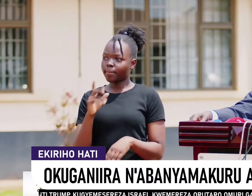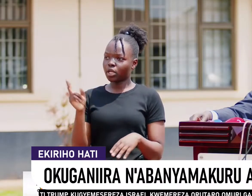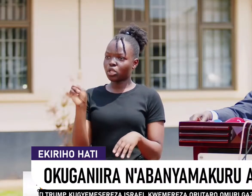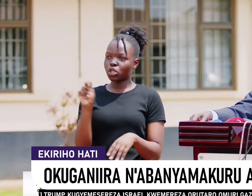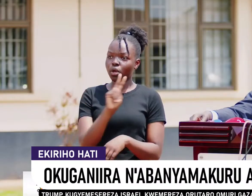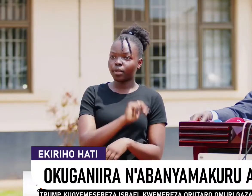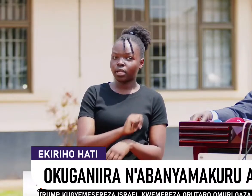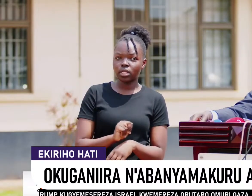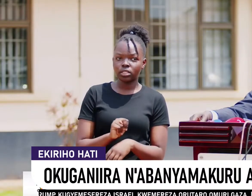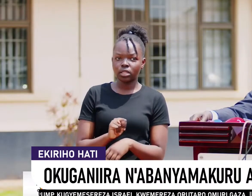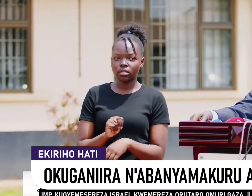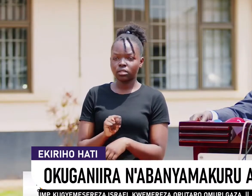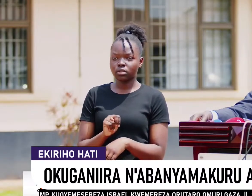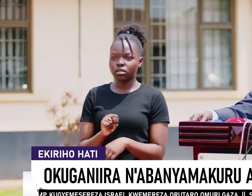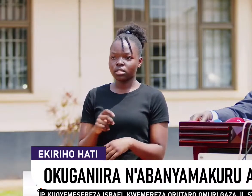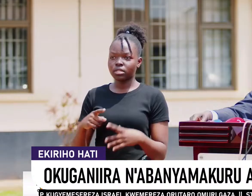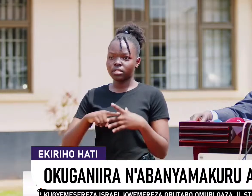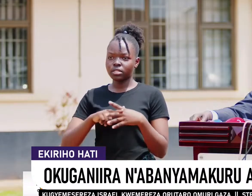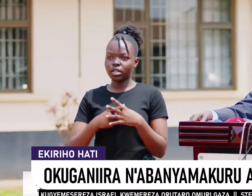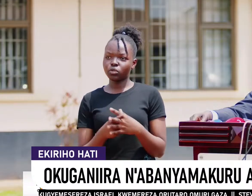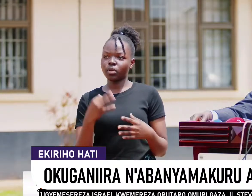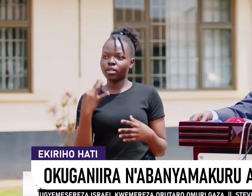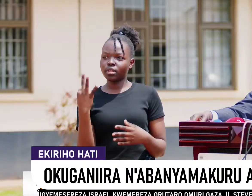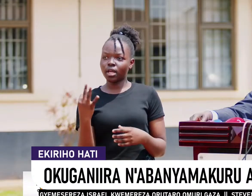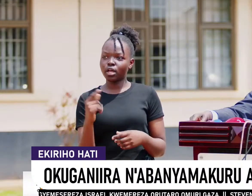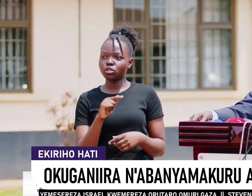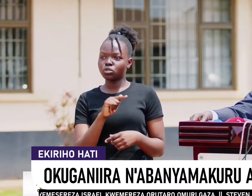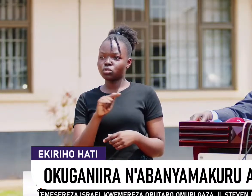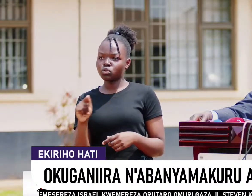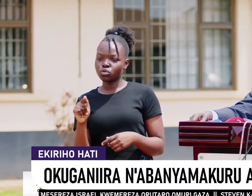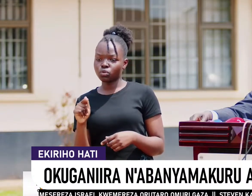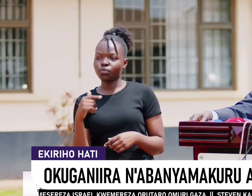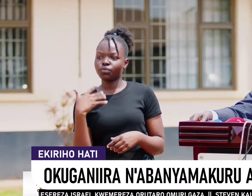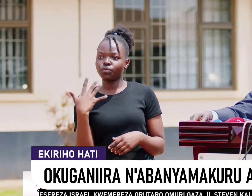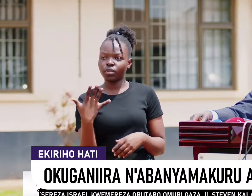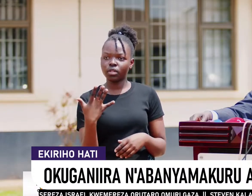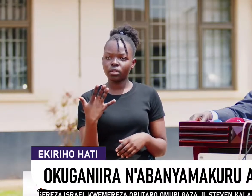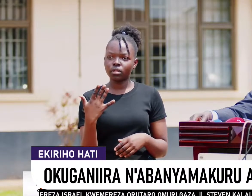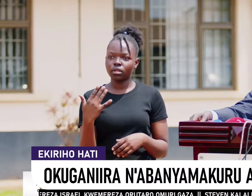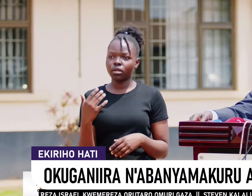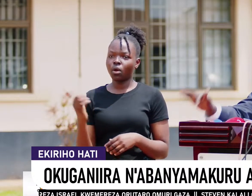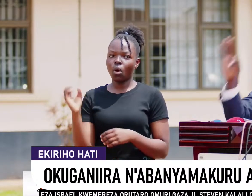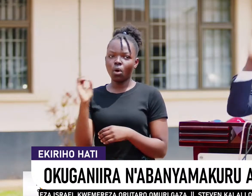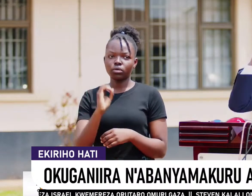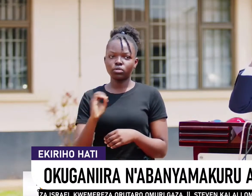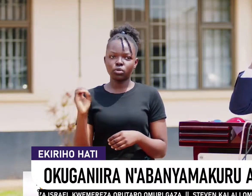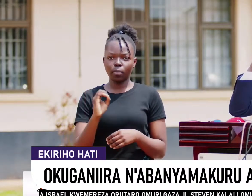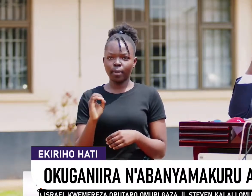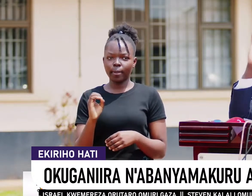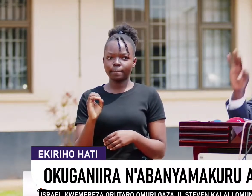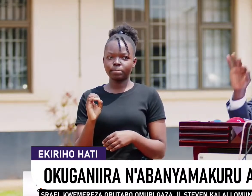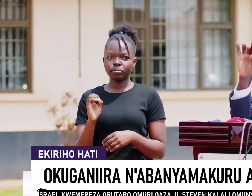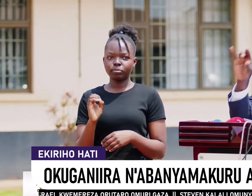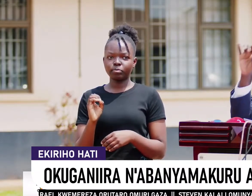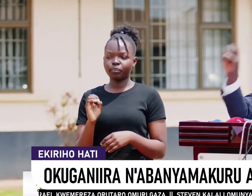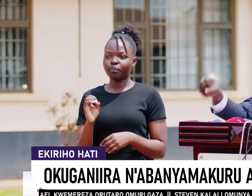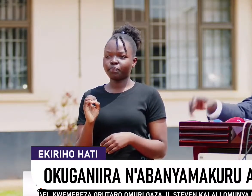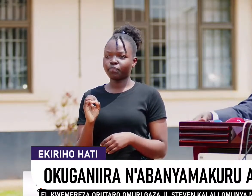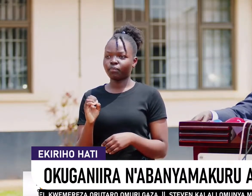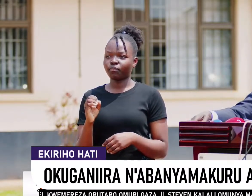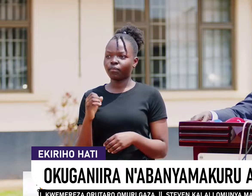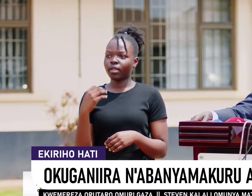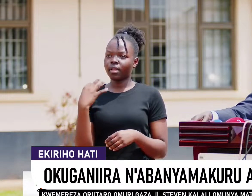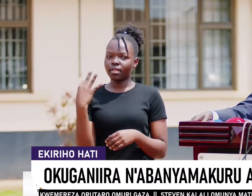ennaku 3 okukomekerezerwa nga ennaku 5 omwezi gw'omwenda ennaku 3 4